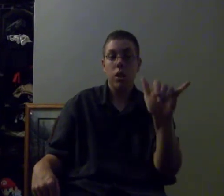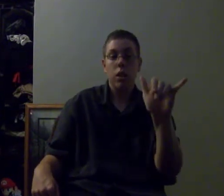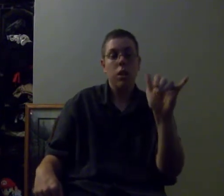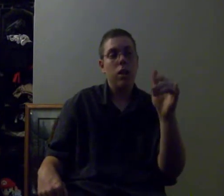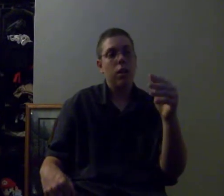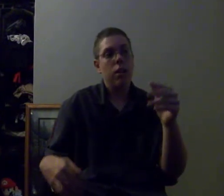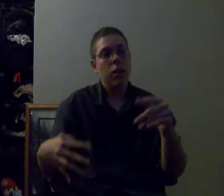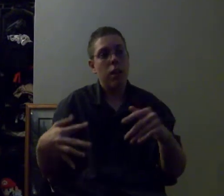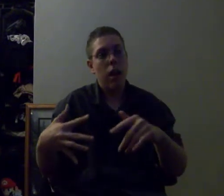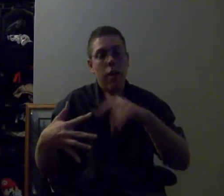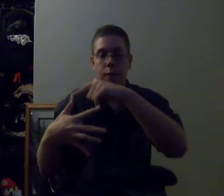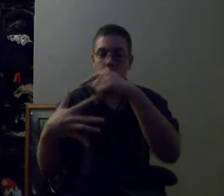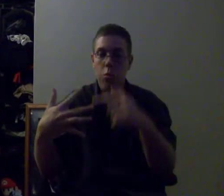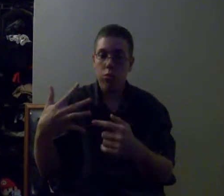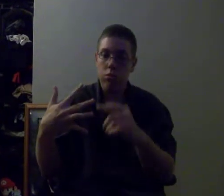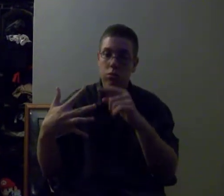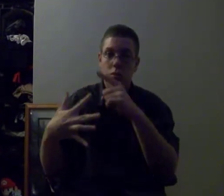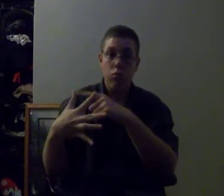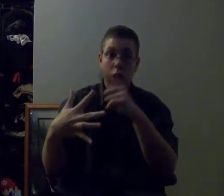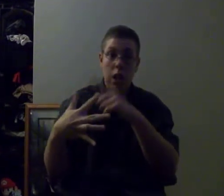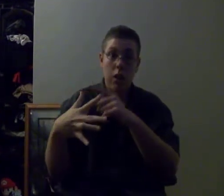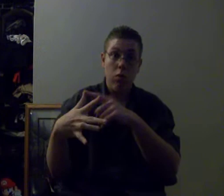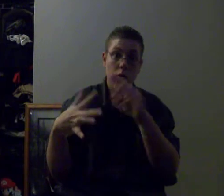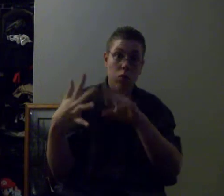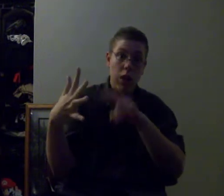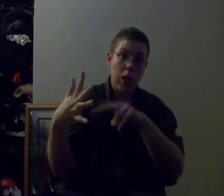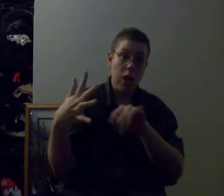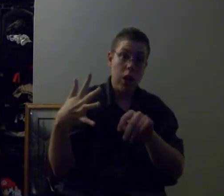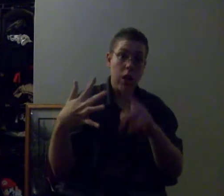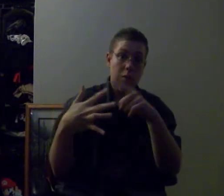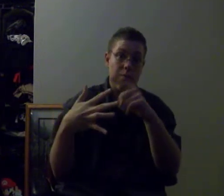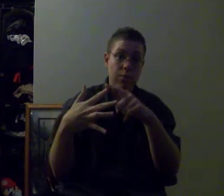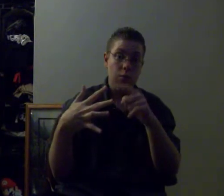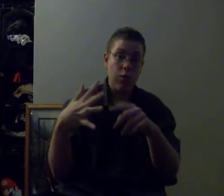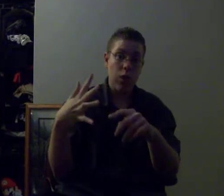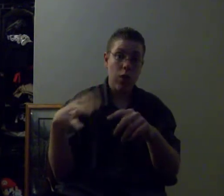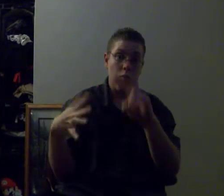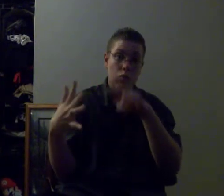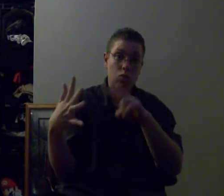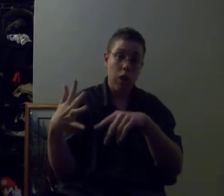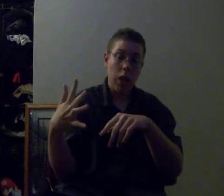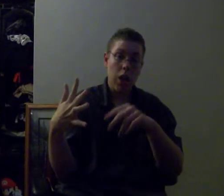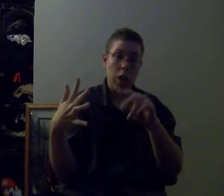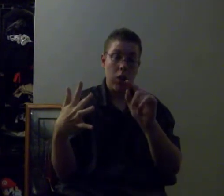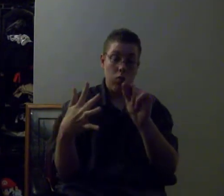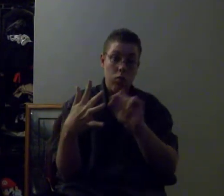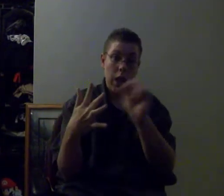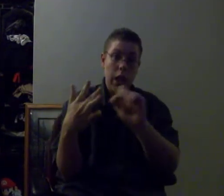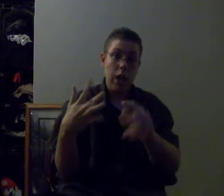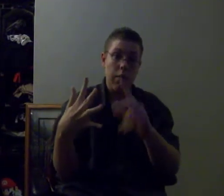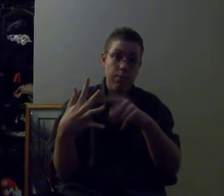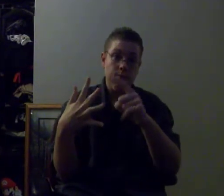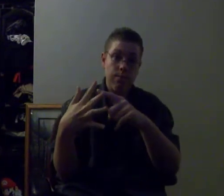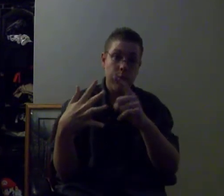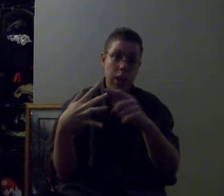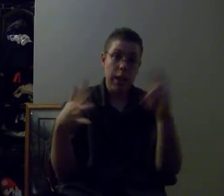guest speaker come to class from each of those areas and do a little mini lecture on some important content that